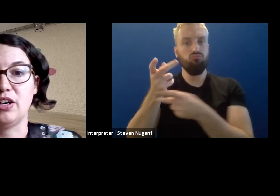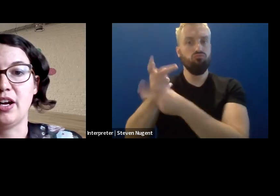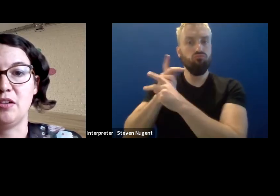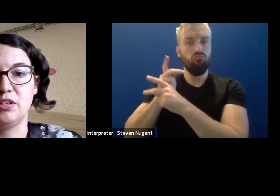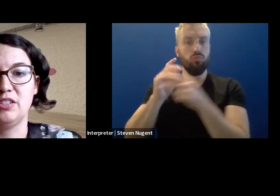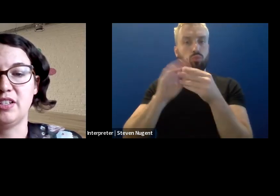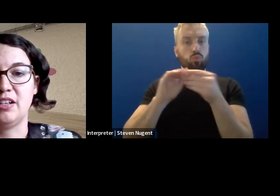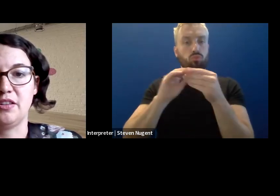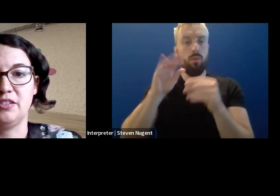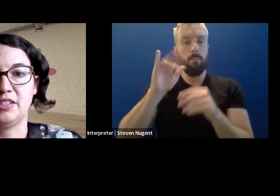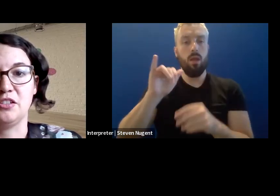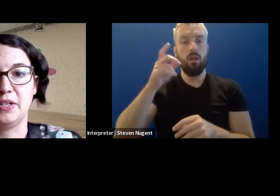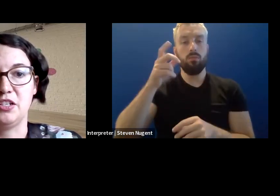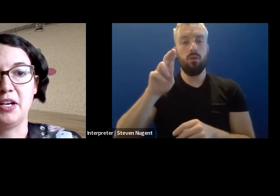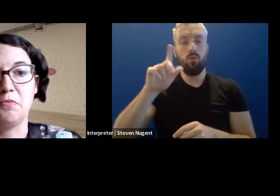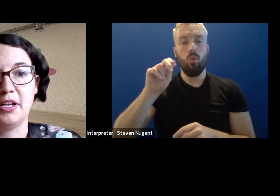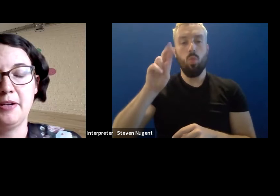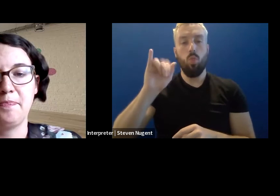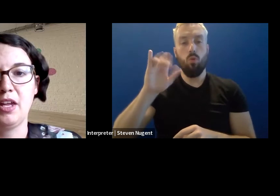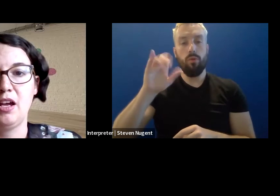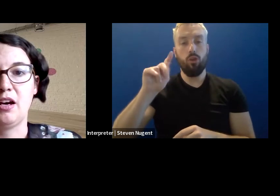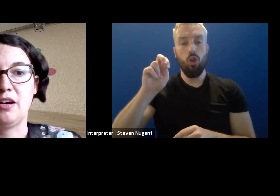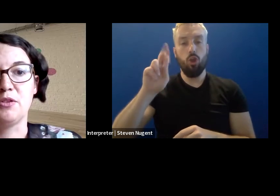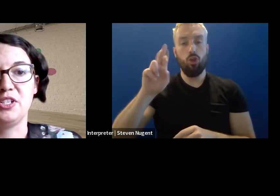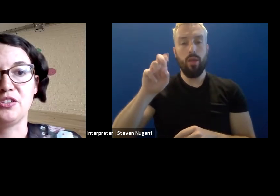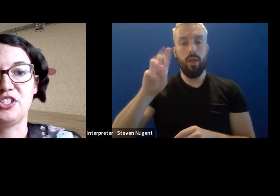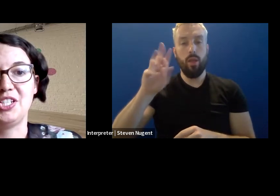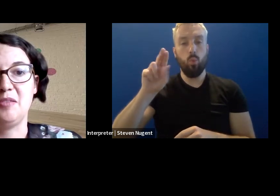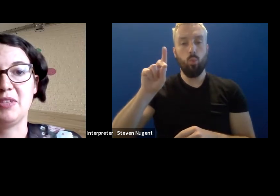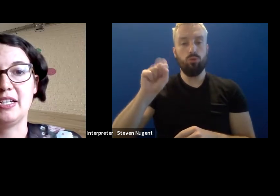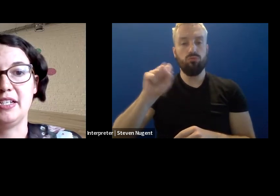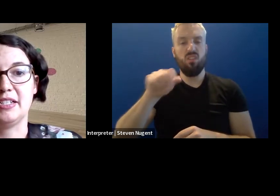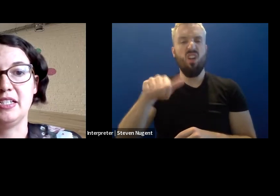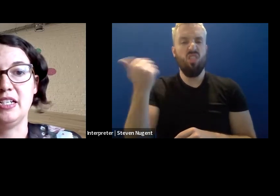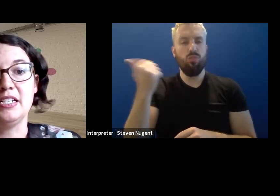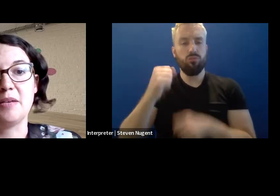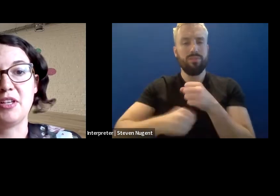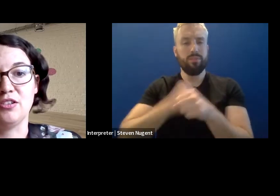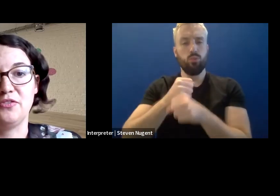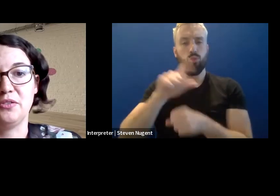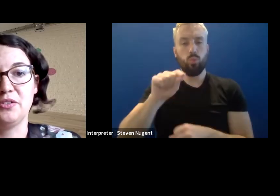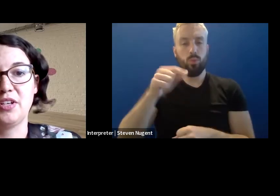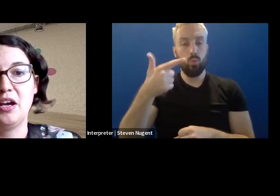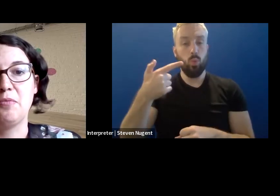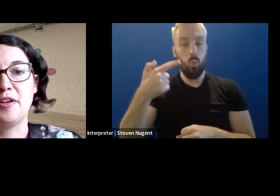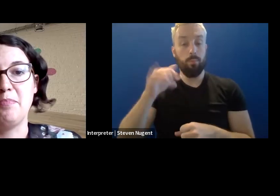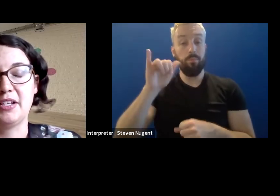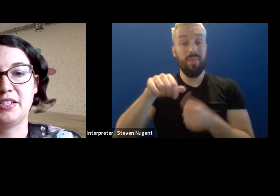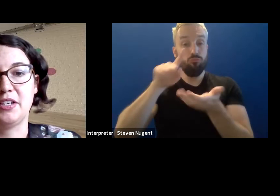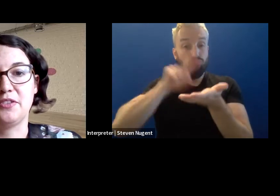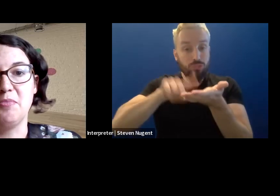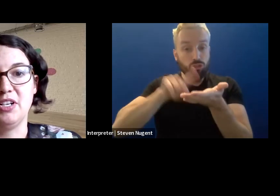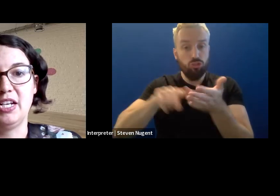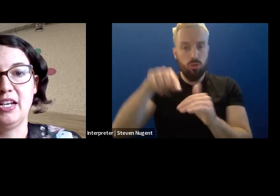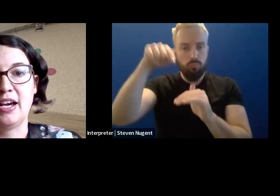Lori Carter-Edwards and others in 2021. The research team conducted in-depth interviews with a